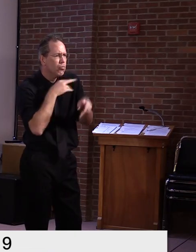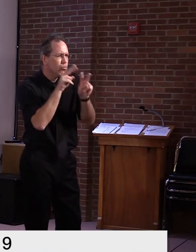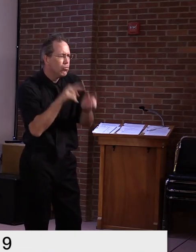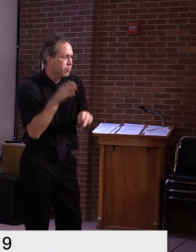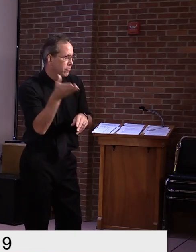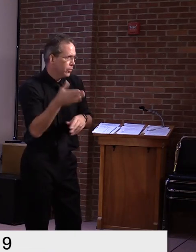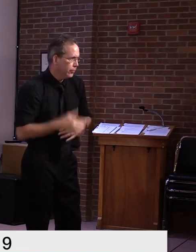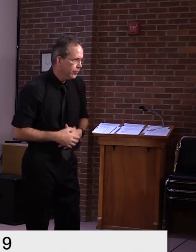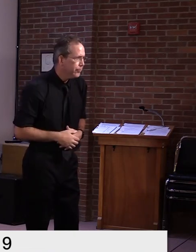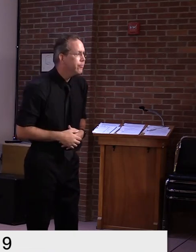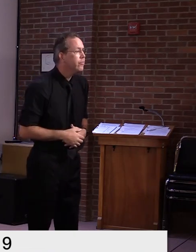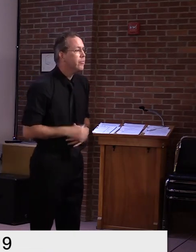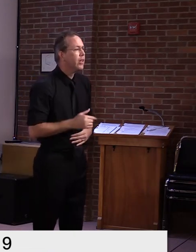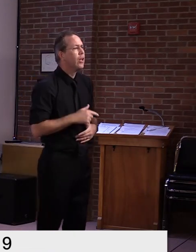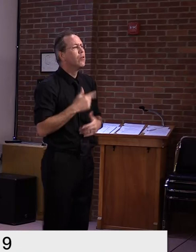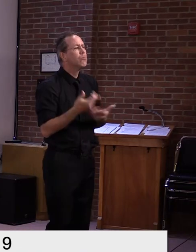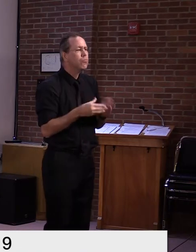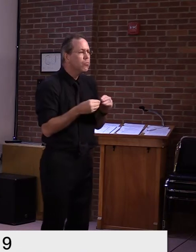weekly update.